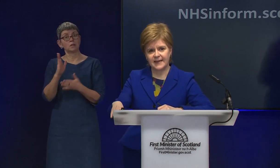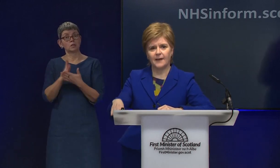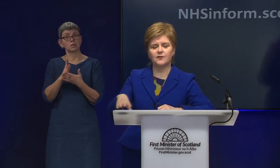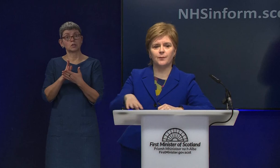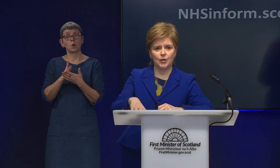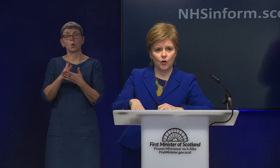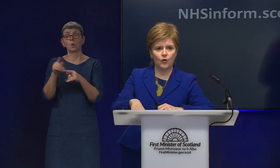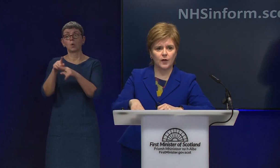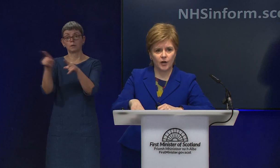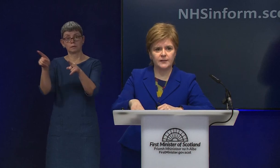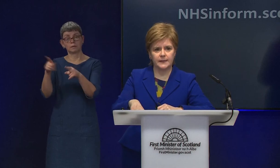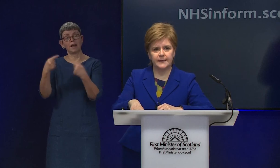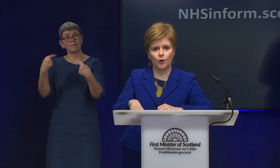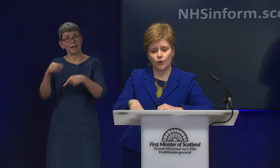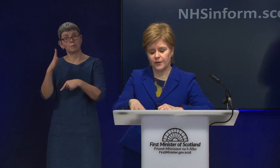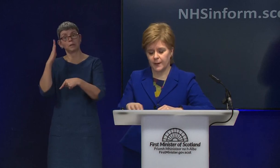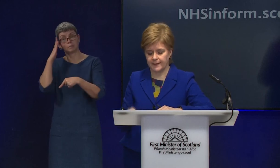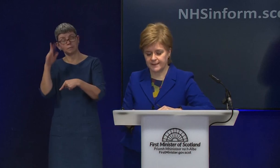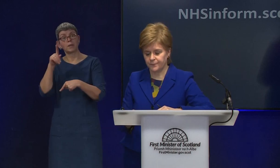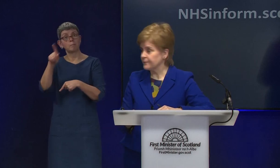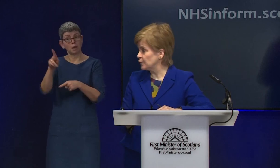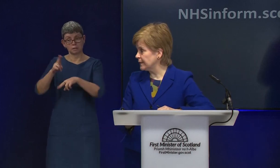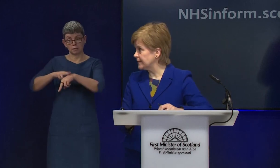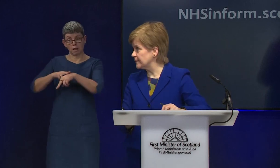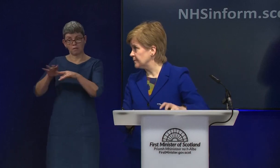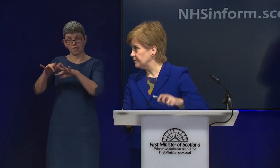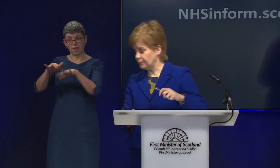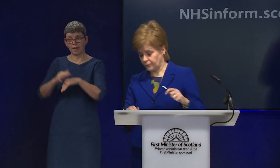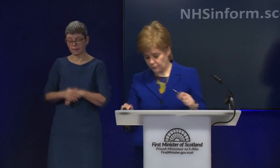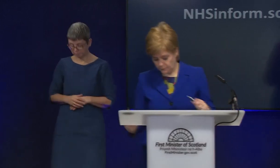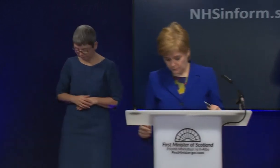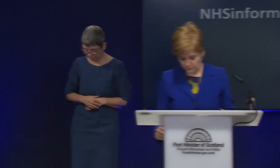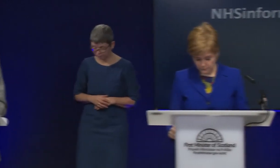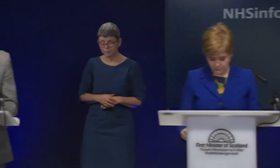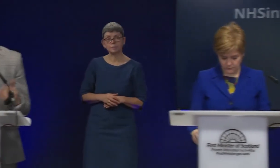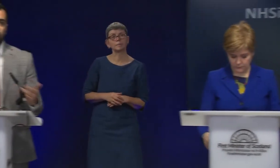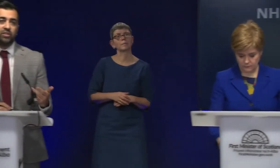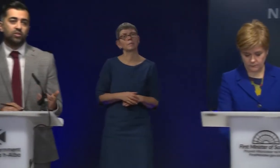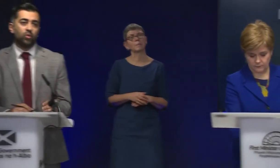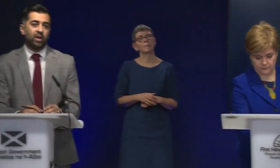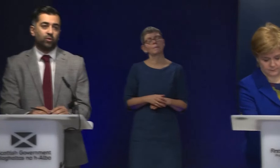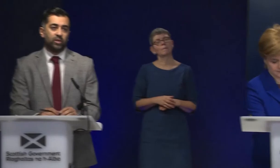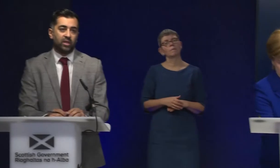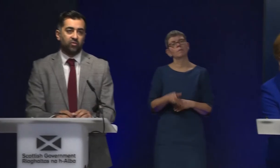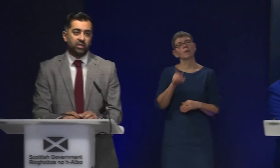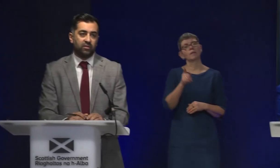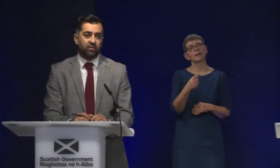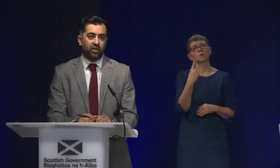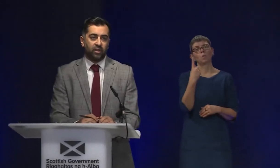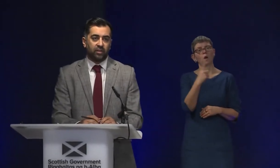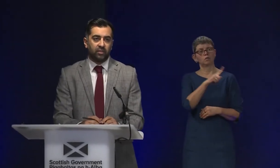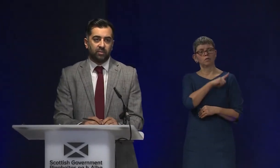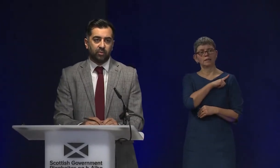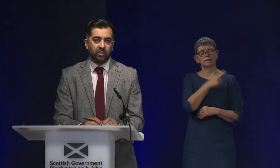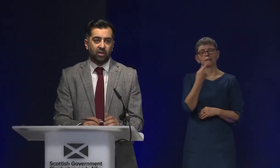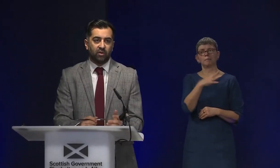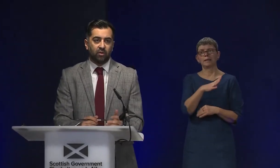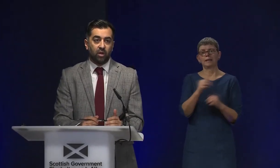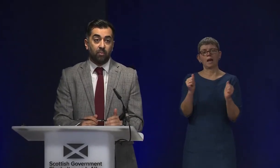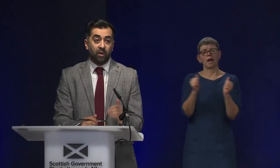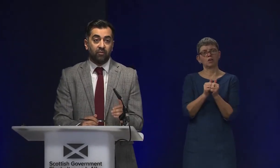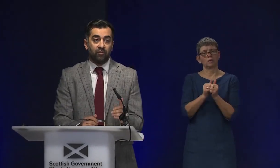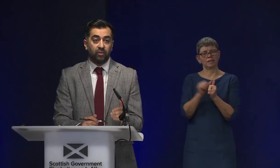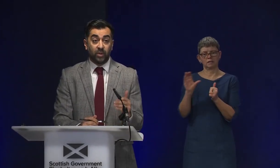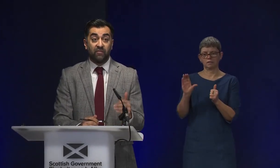staffed, but not currently occupied. Do you want to add anything? The only thing I'd add is that it's one of the reasons why we agreed the funding to be able to